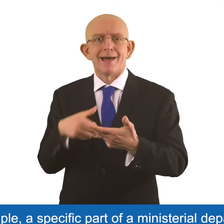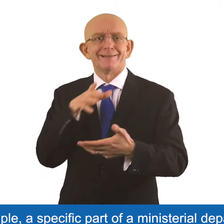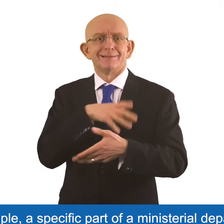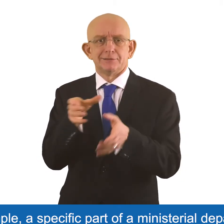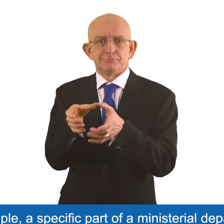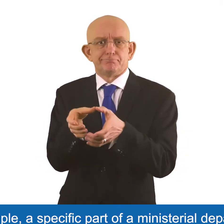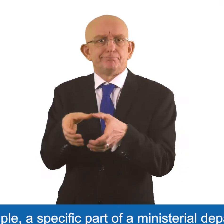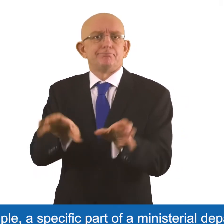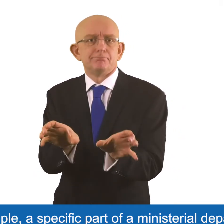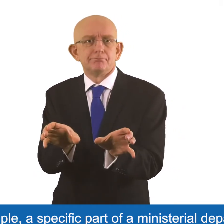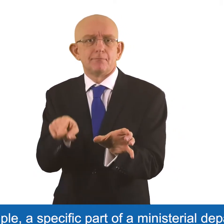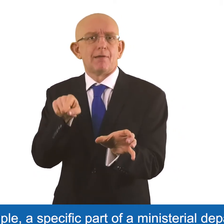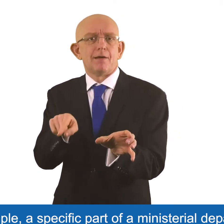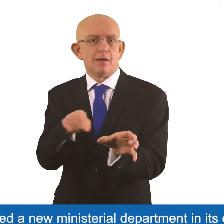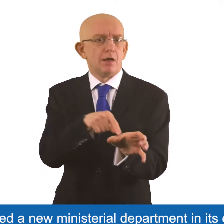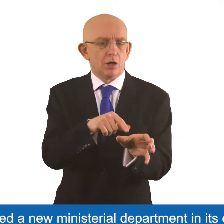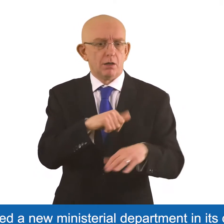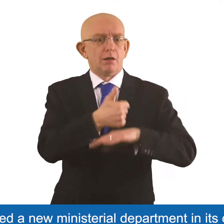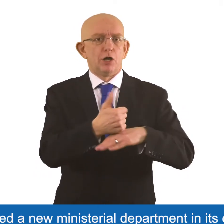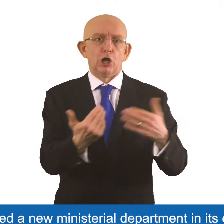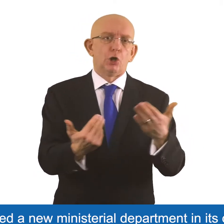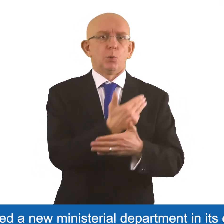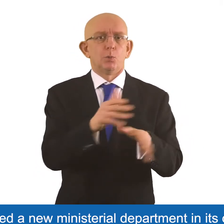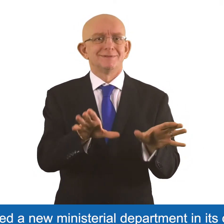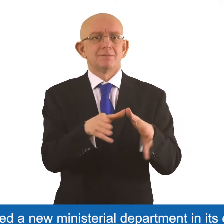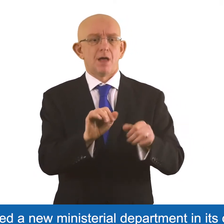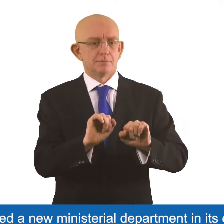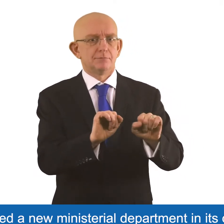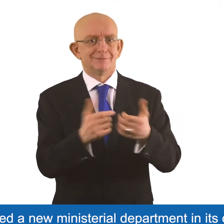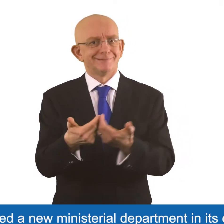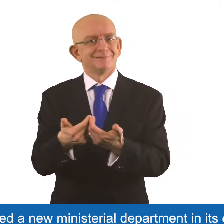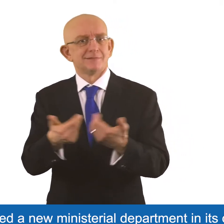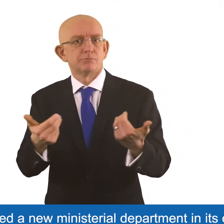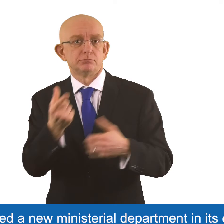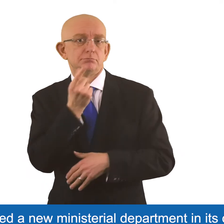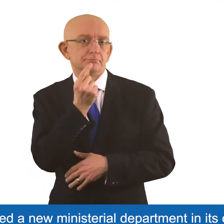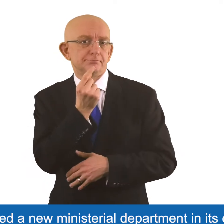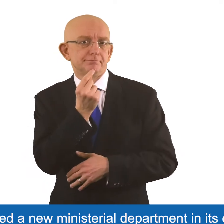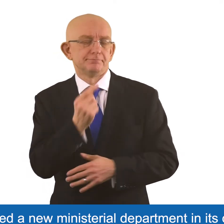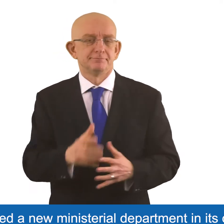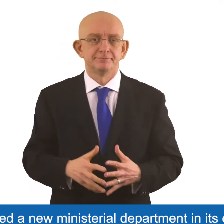department and formed a new ministerial department in its own right.